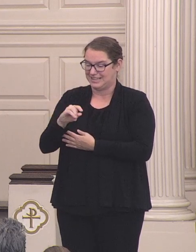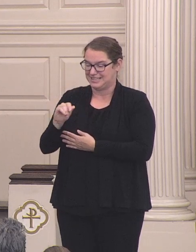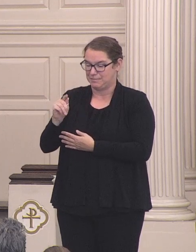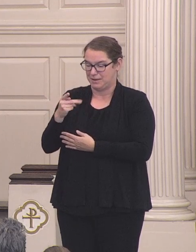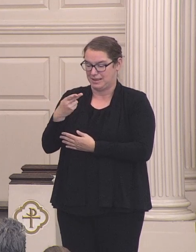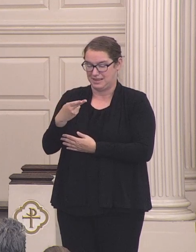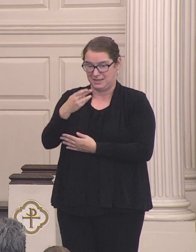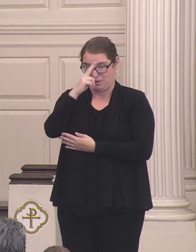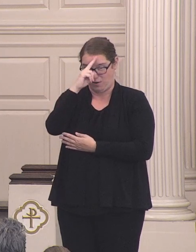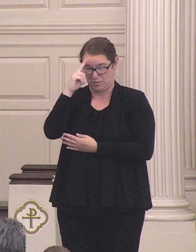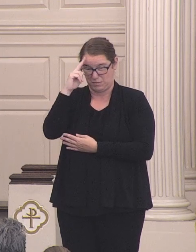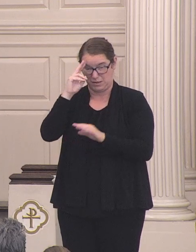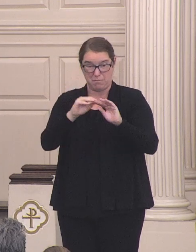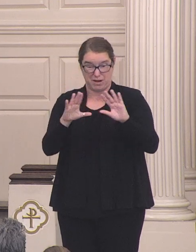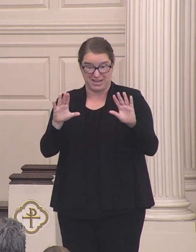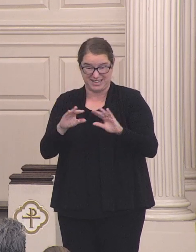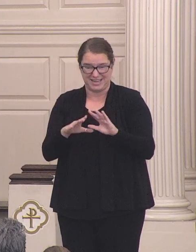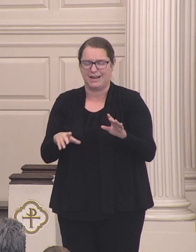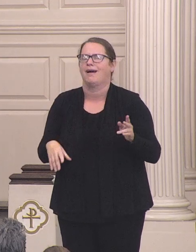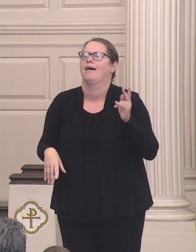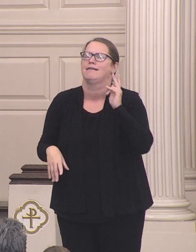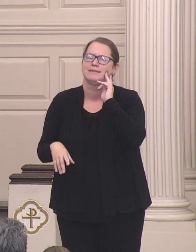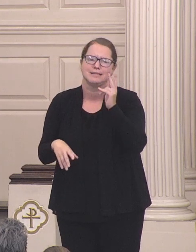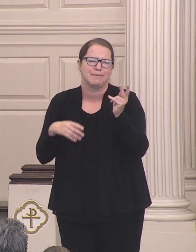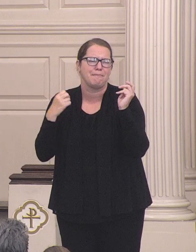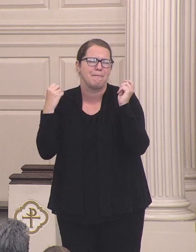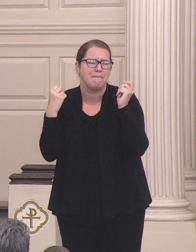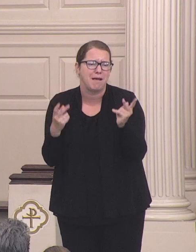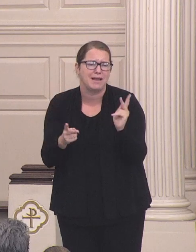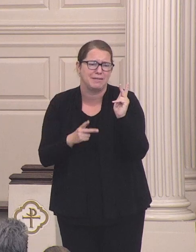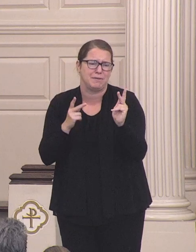there, abandoned literally.